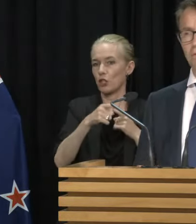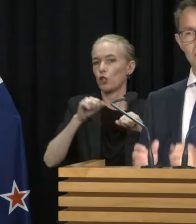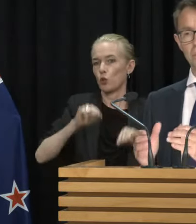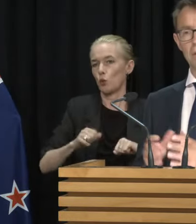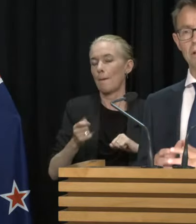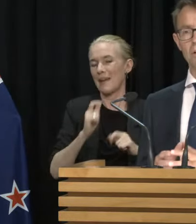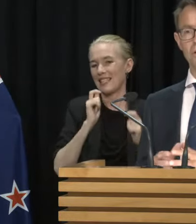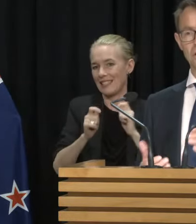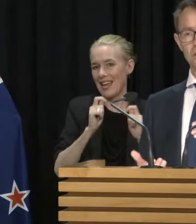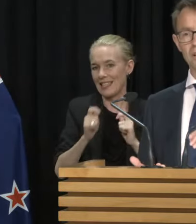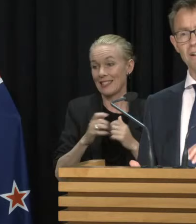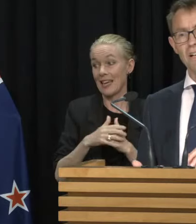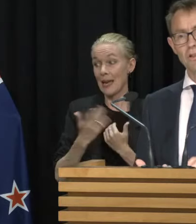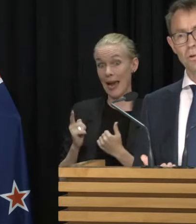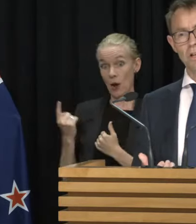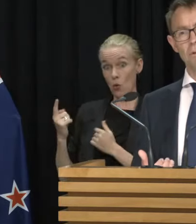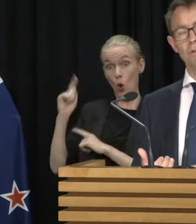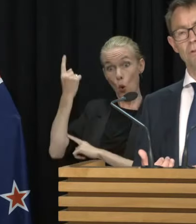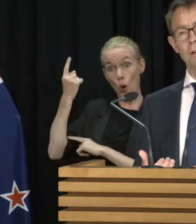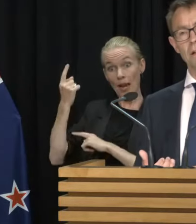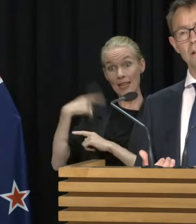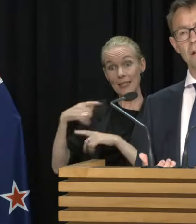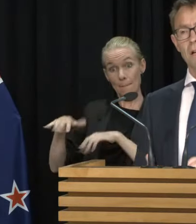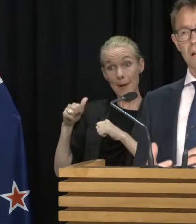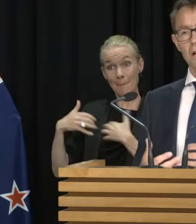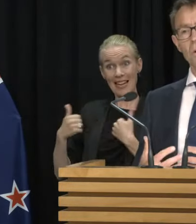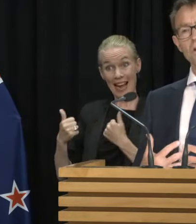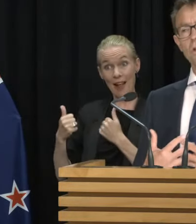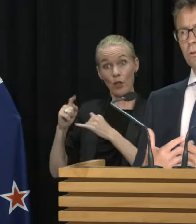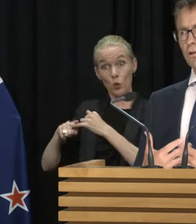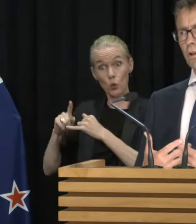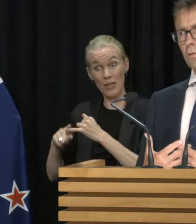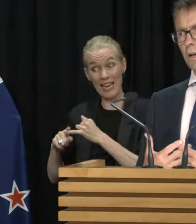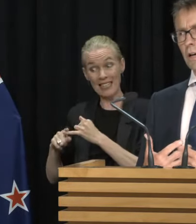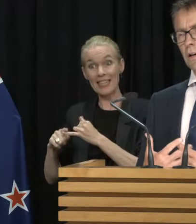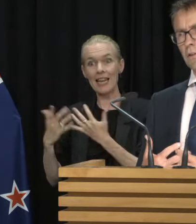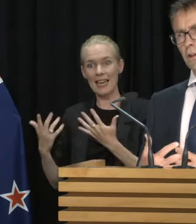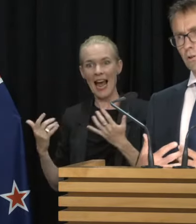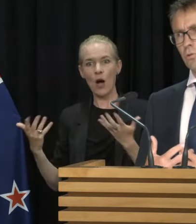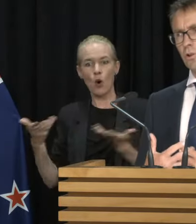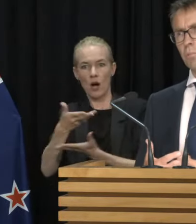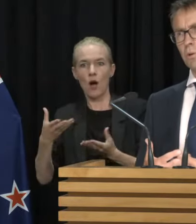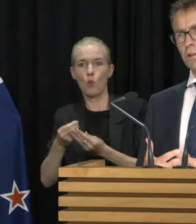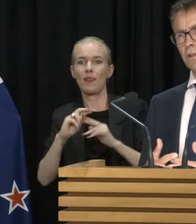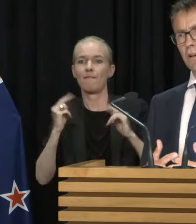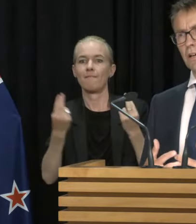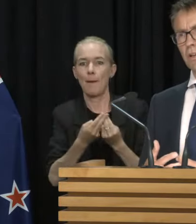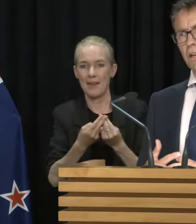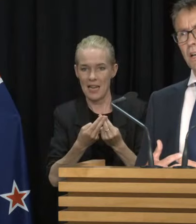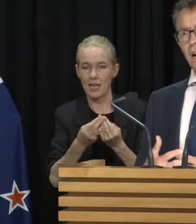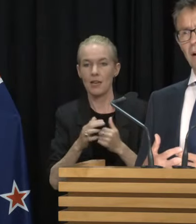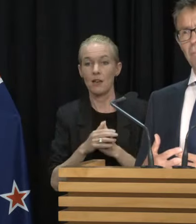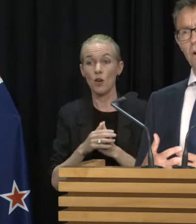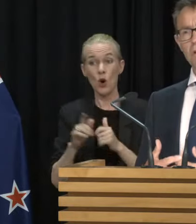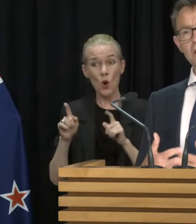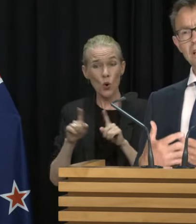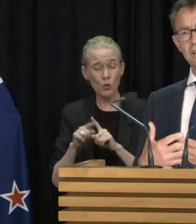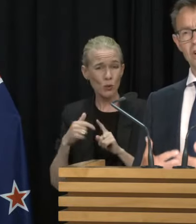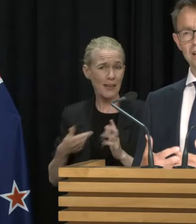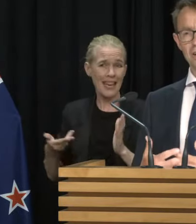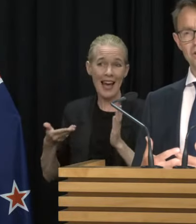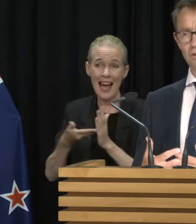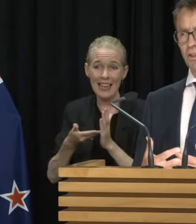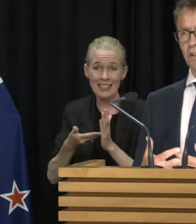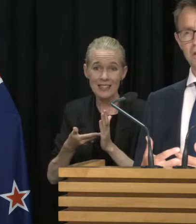been, obviously the Public Health Unit is now talking with the family. What you can also, I think it's also important to convey is,